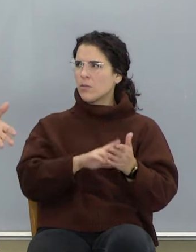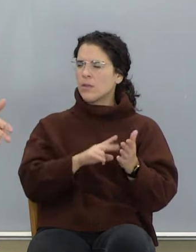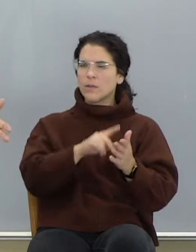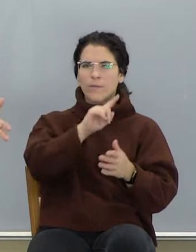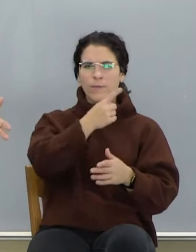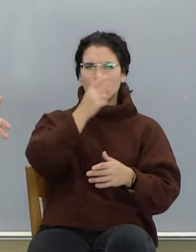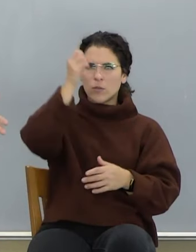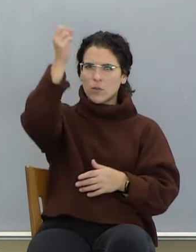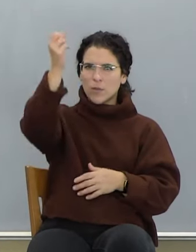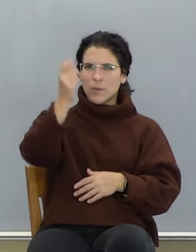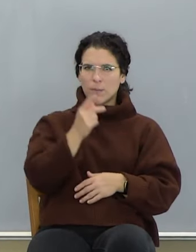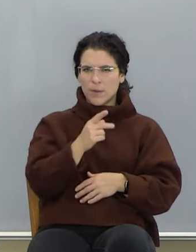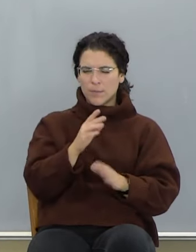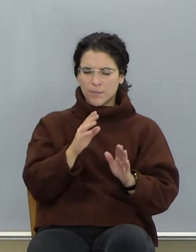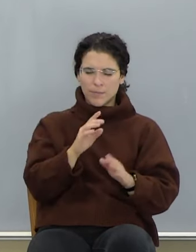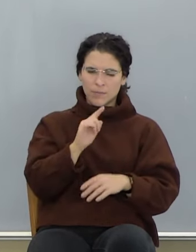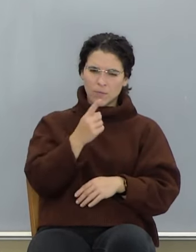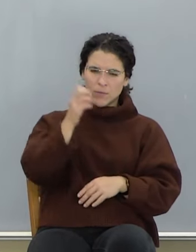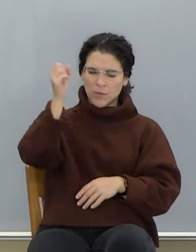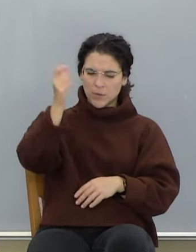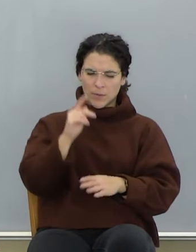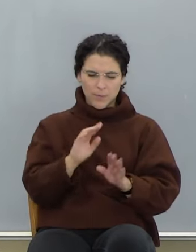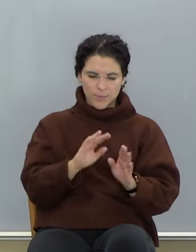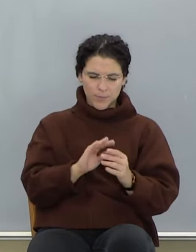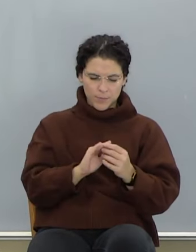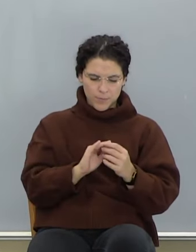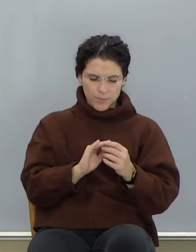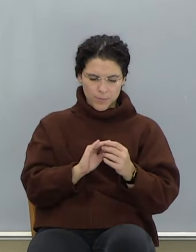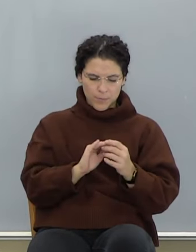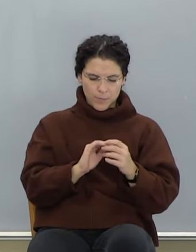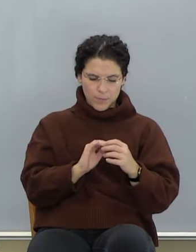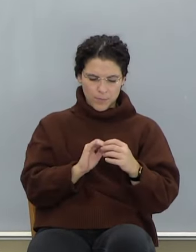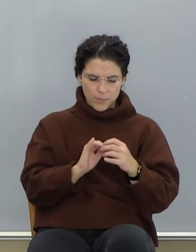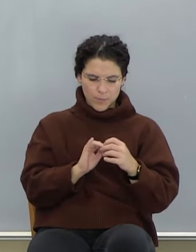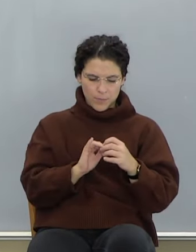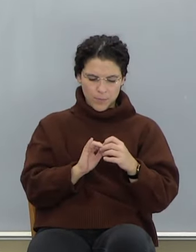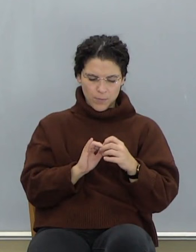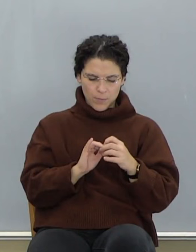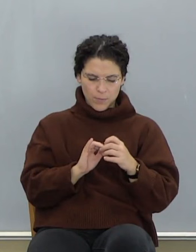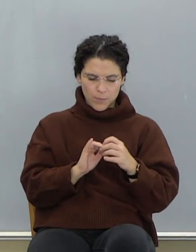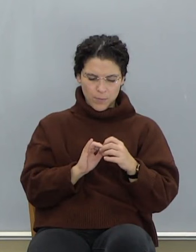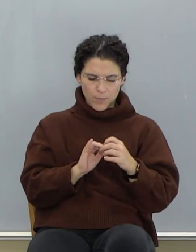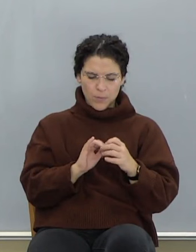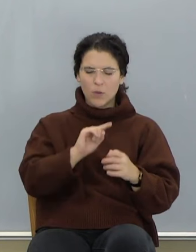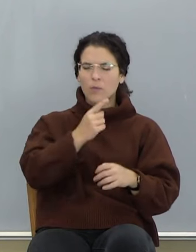coming. Okay, just a little. So the first coming